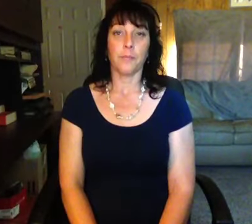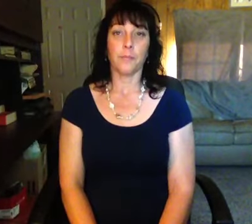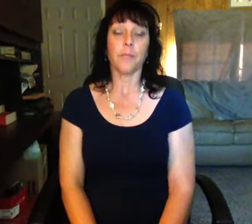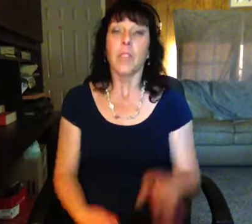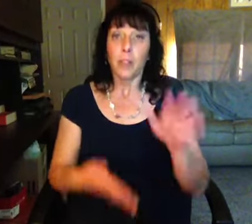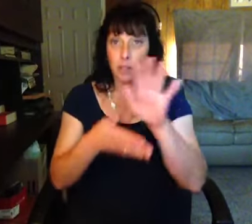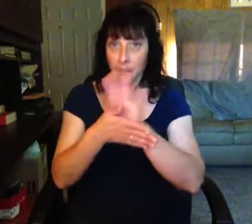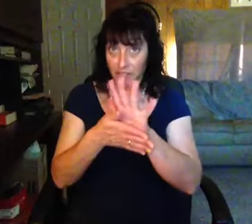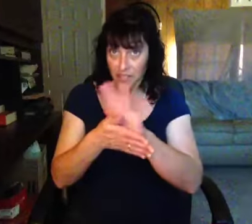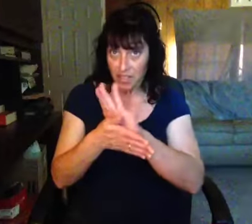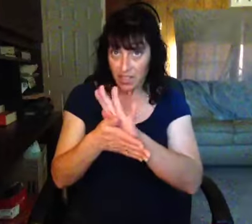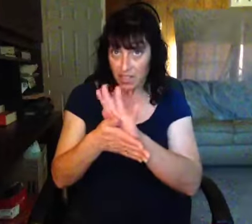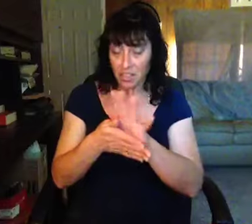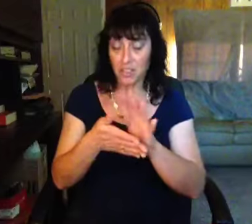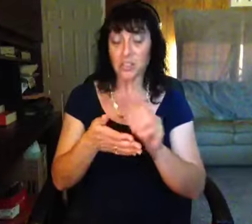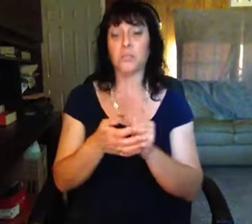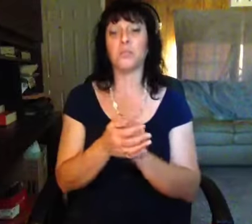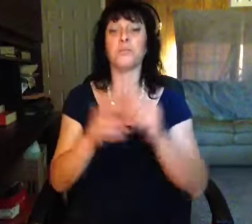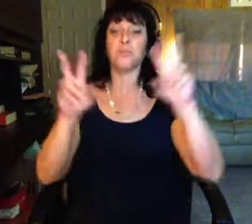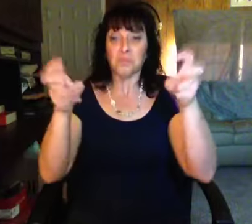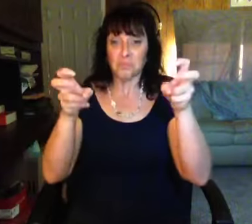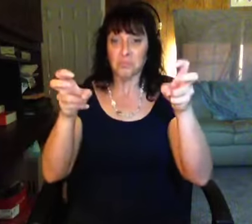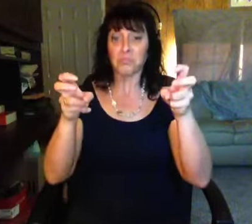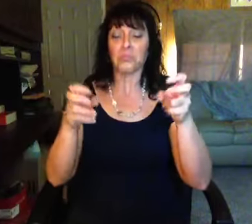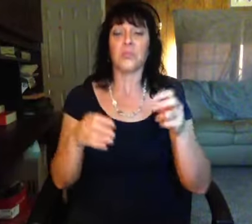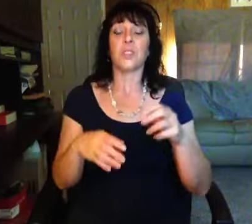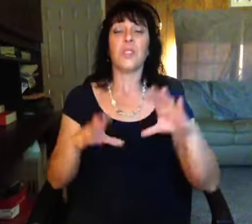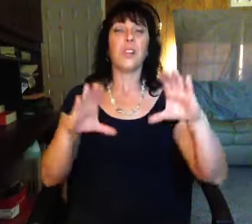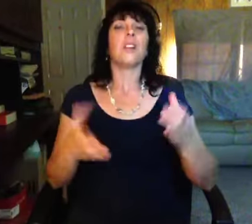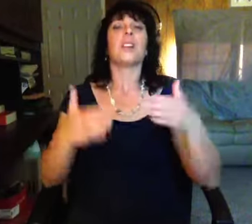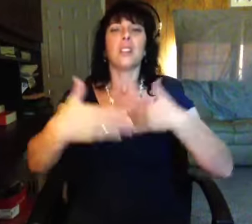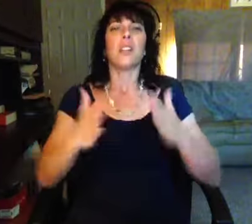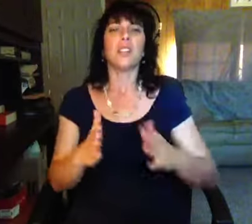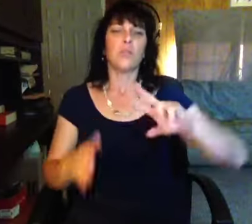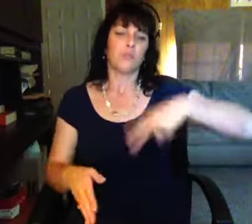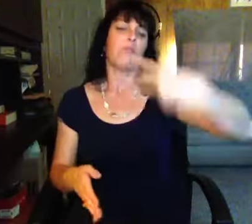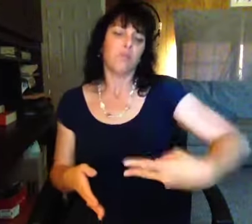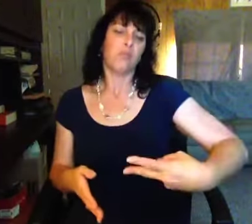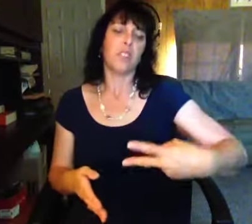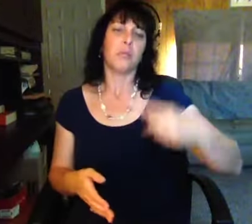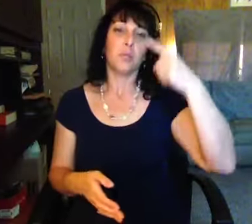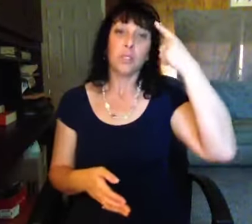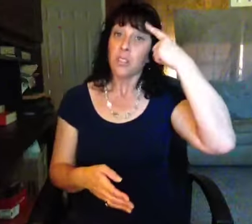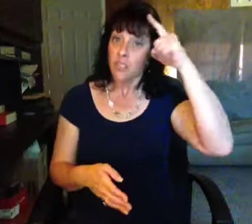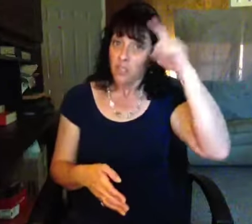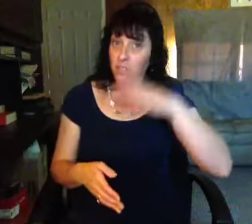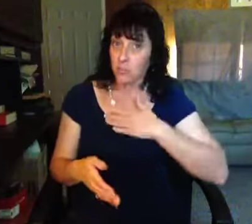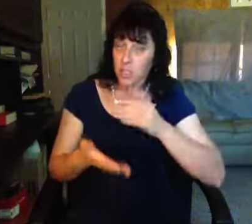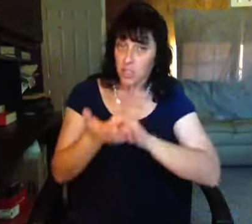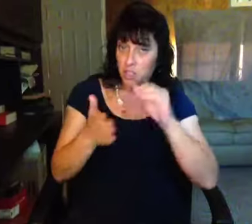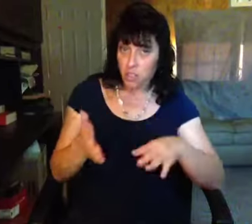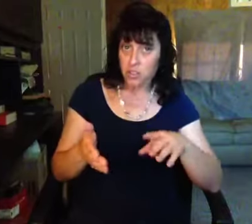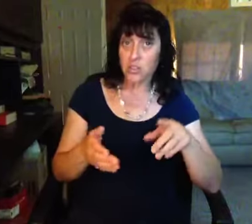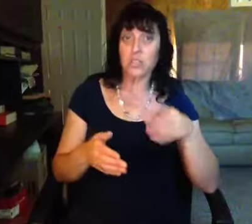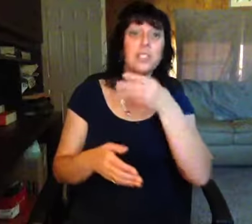This is going to be a video about the flipped classroom model for both my students and for my students' parents